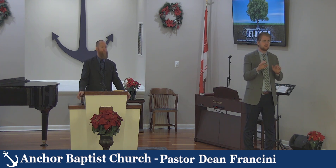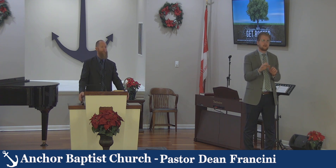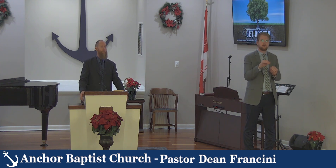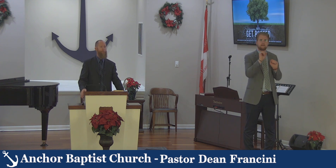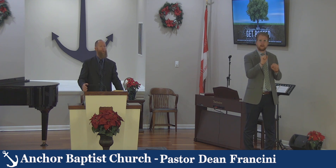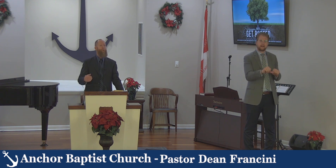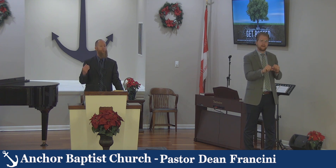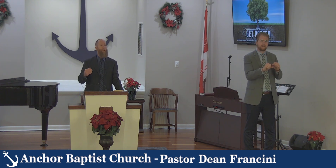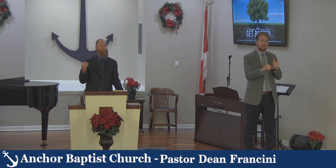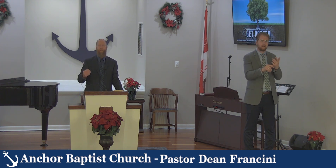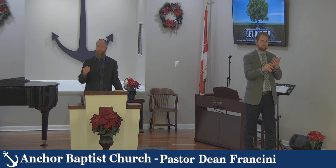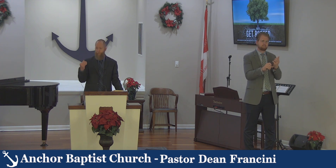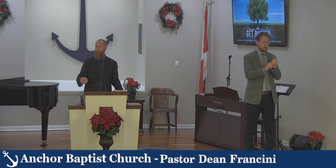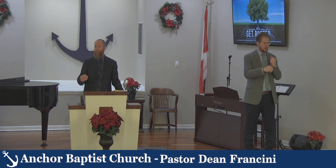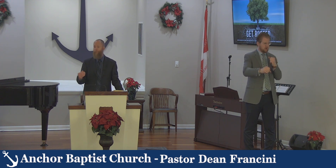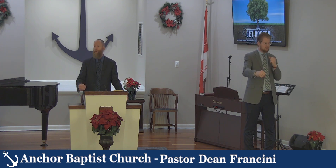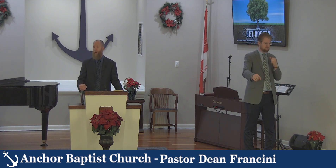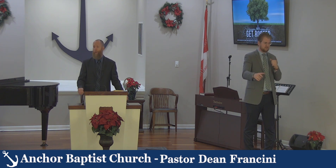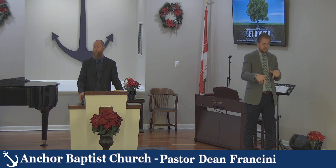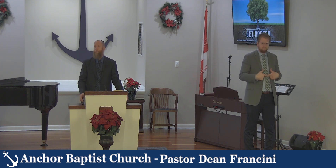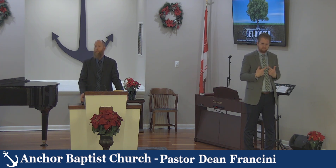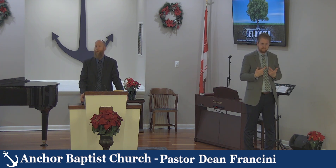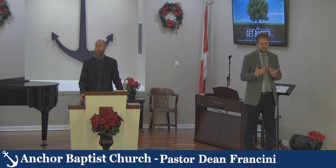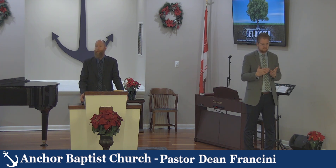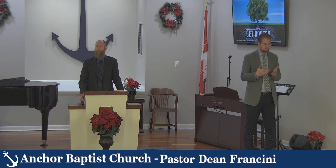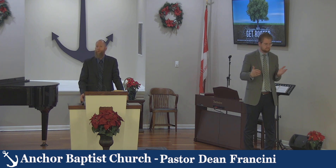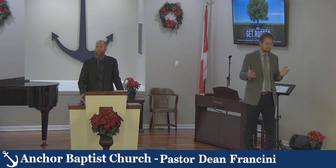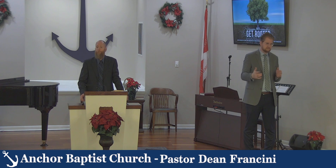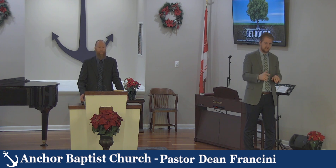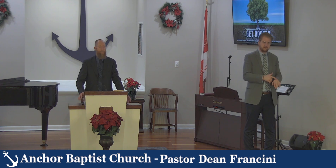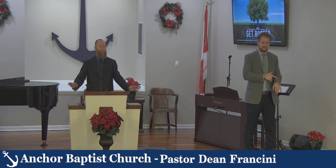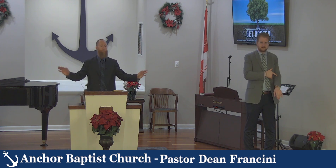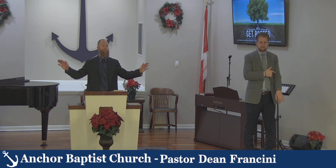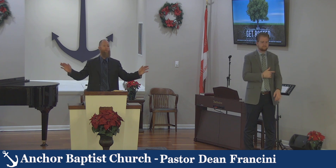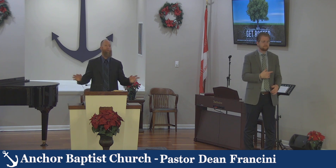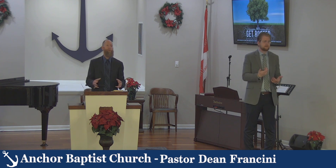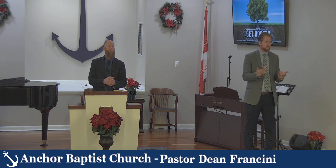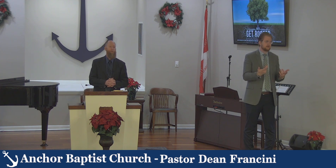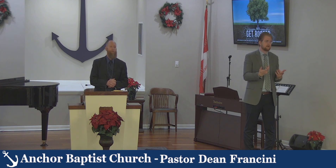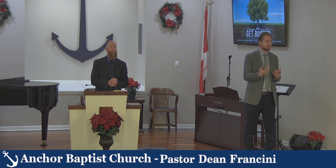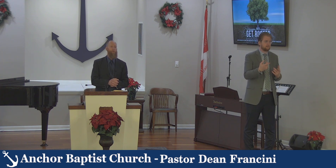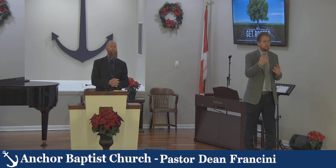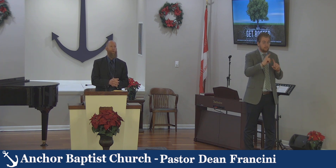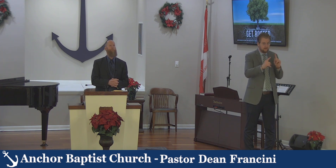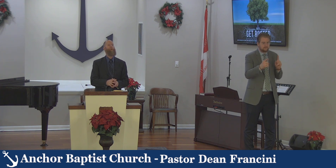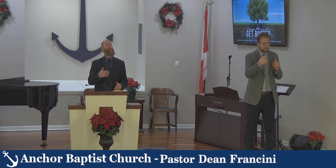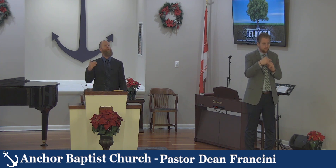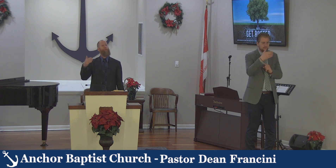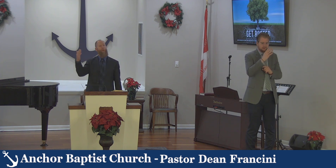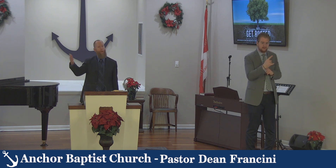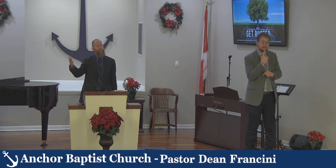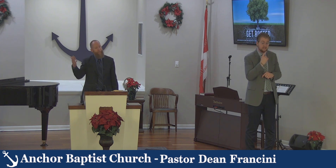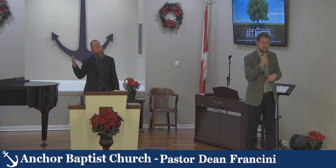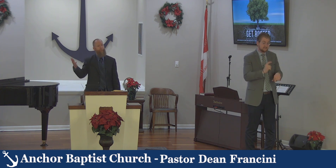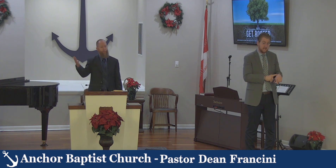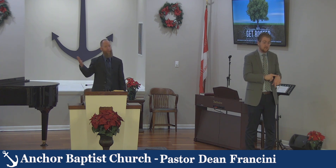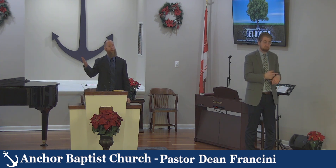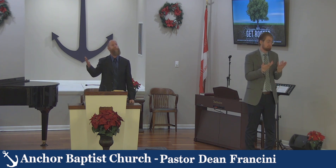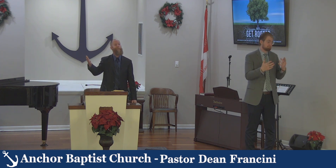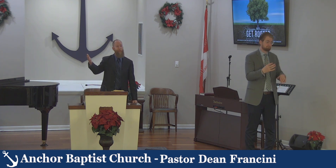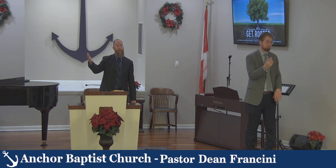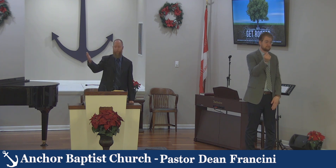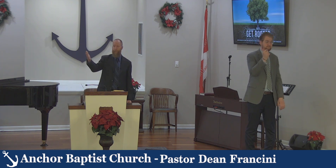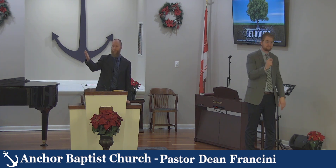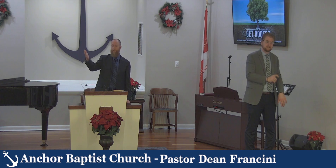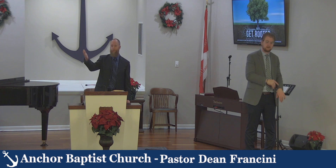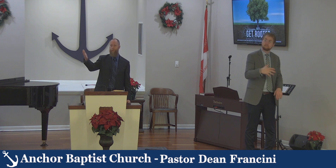can change that. But when God says it's time, it's time. That's it. And when we go before God in that judgment and we